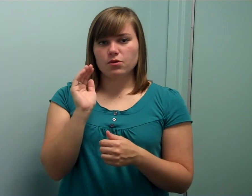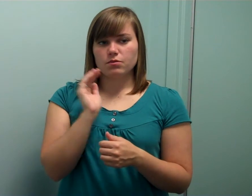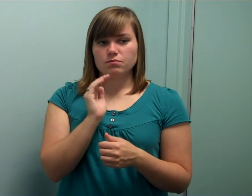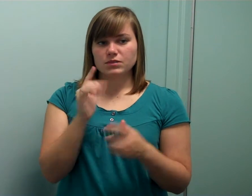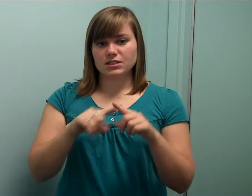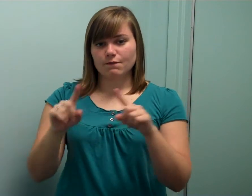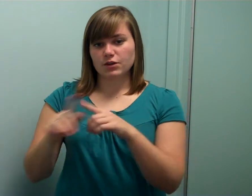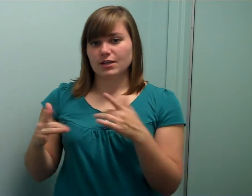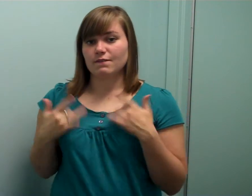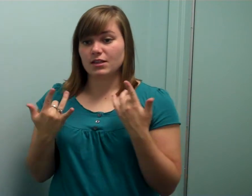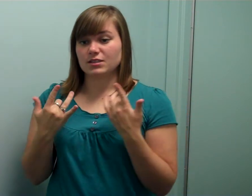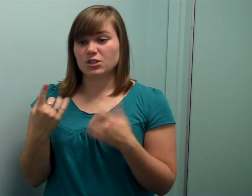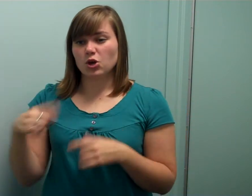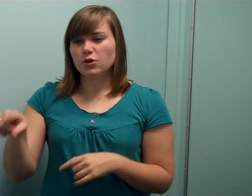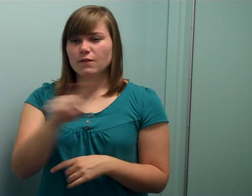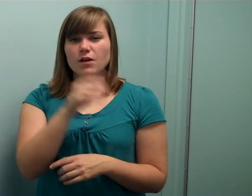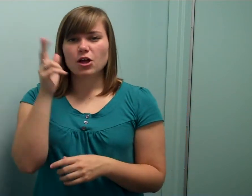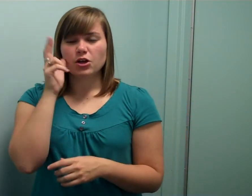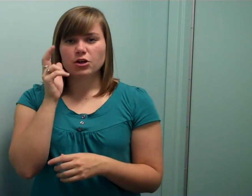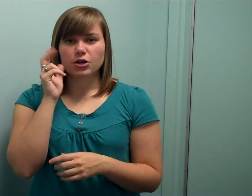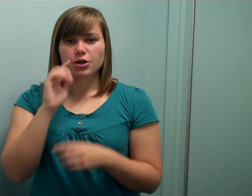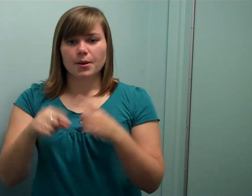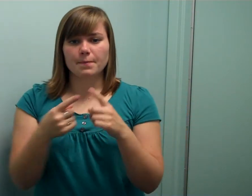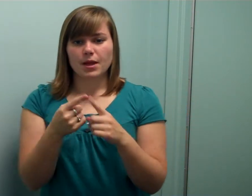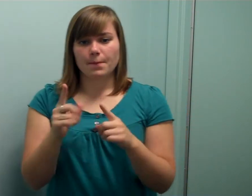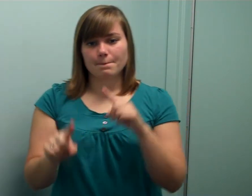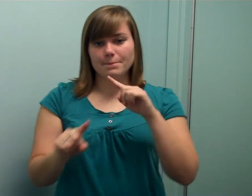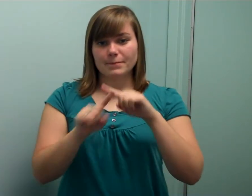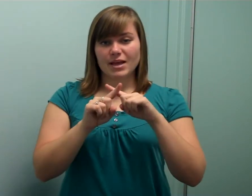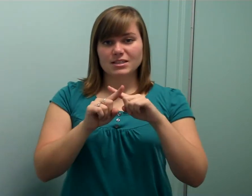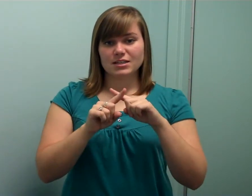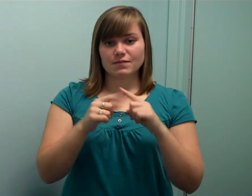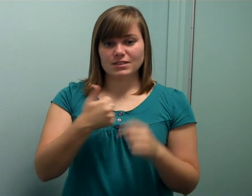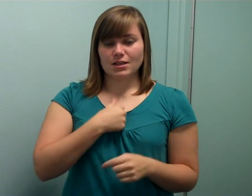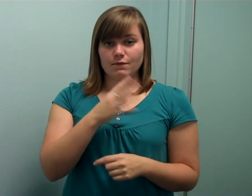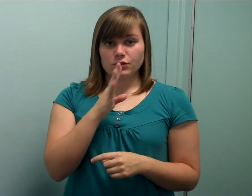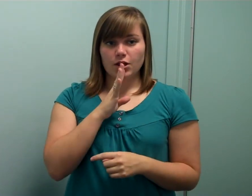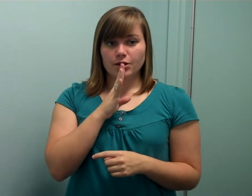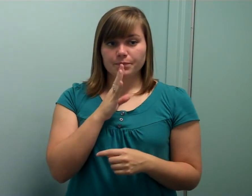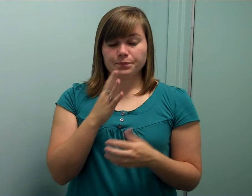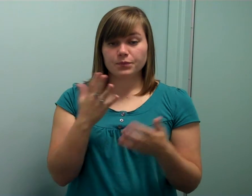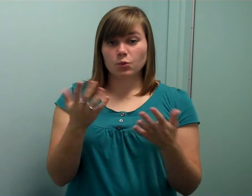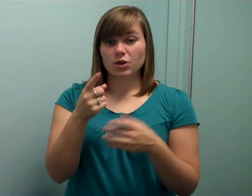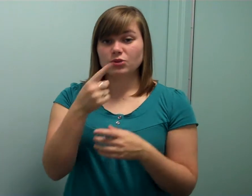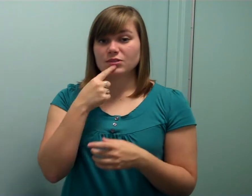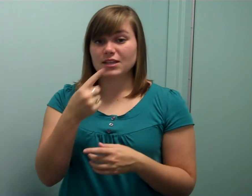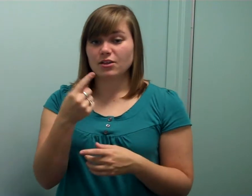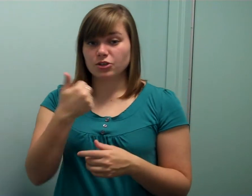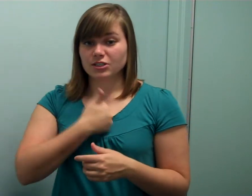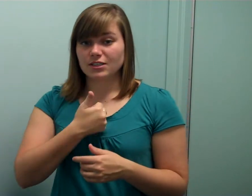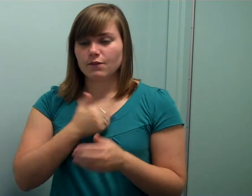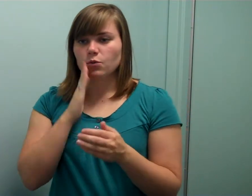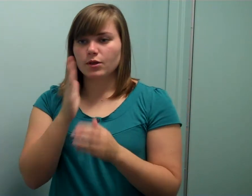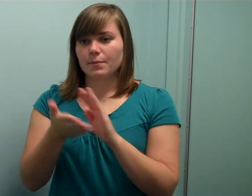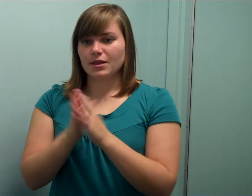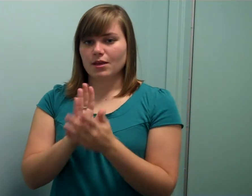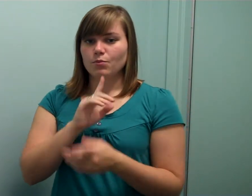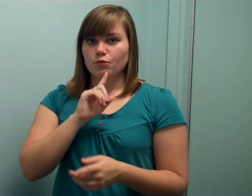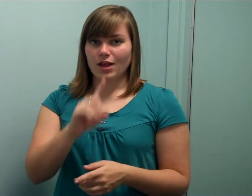about positive self-talk, that what you tell yourself is very likely to become your reality. Well, if this is